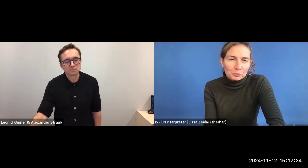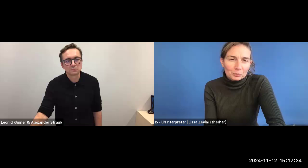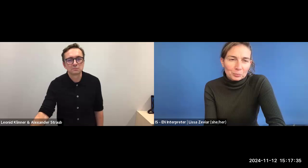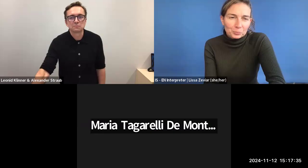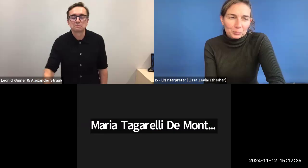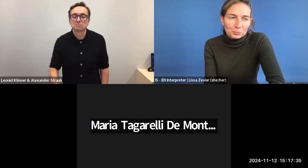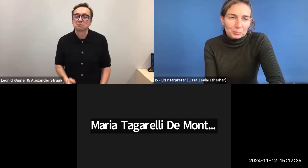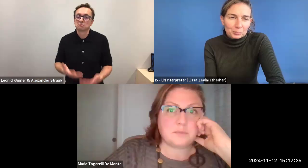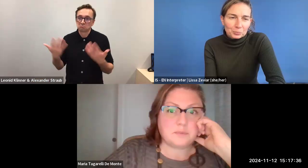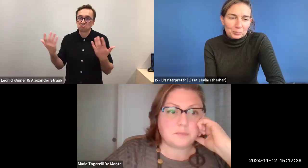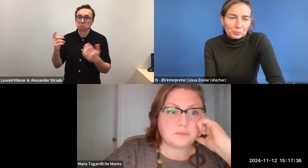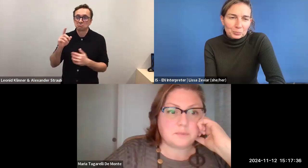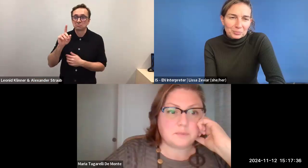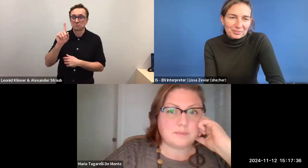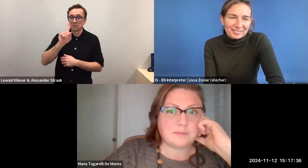one.